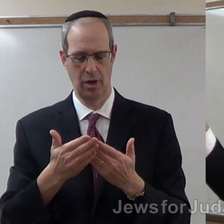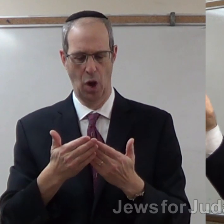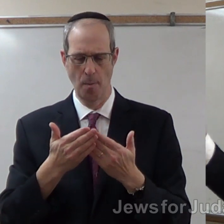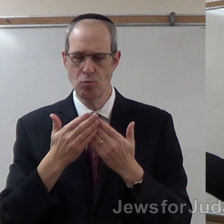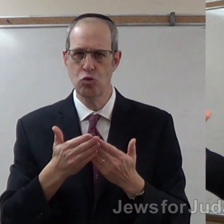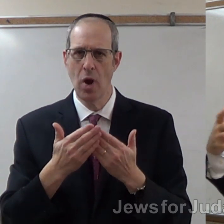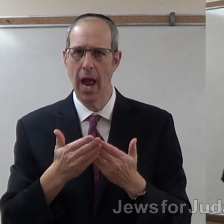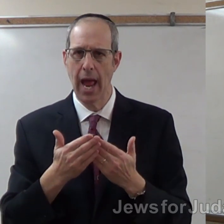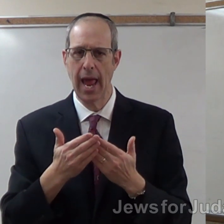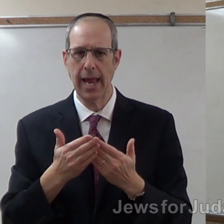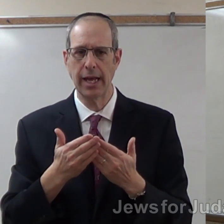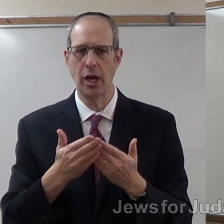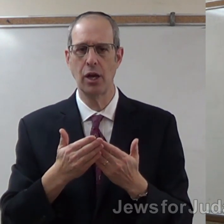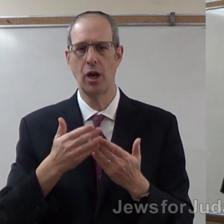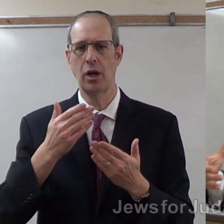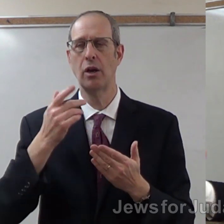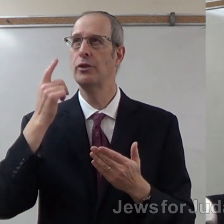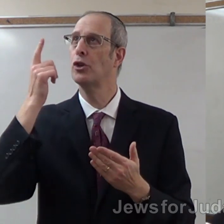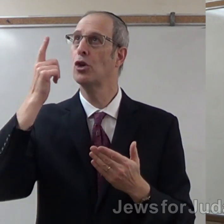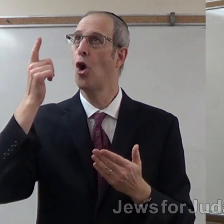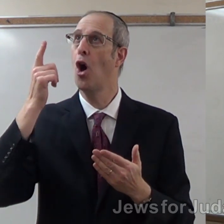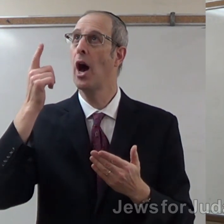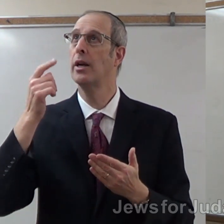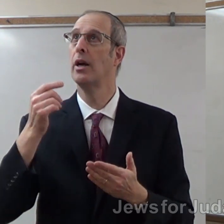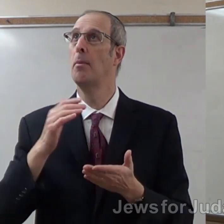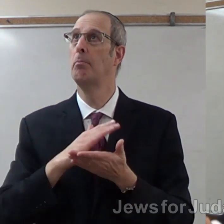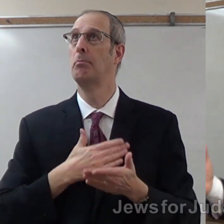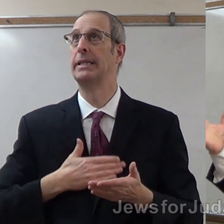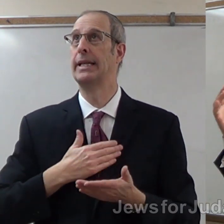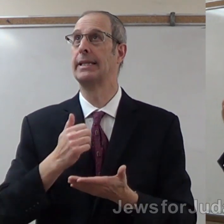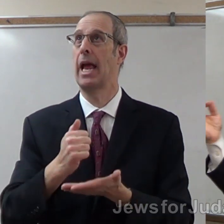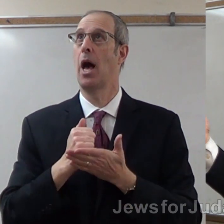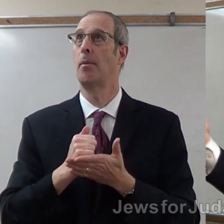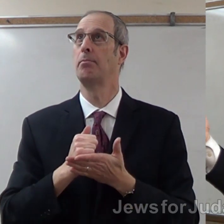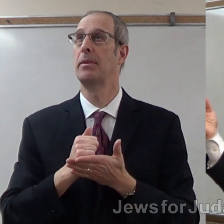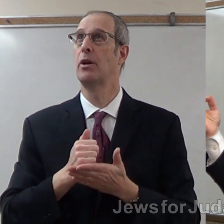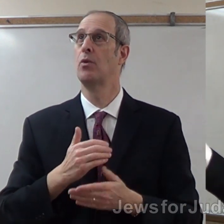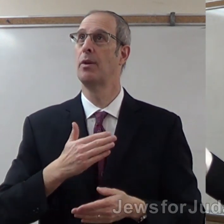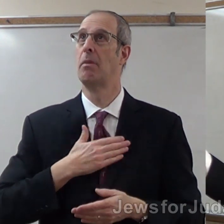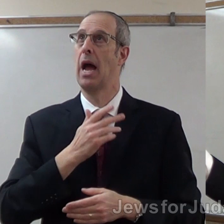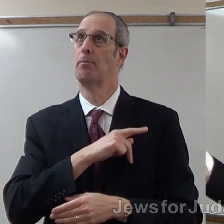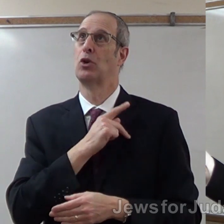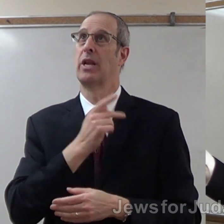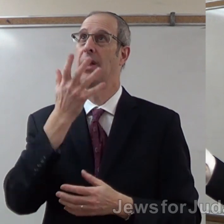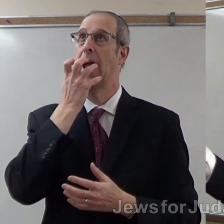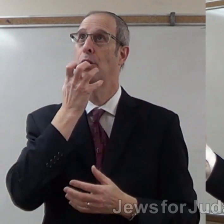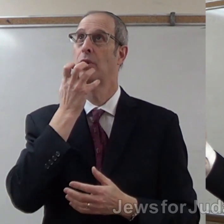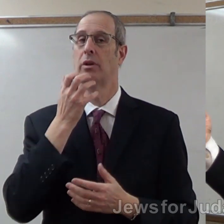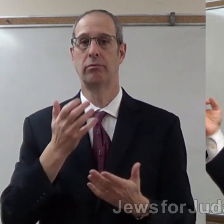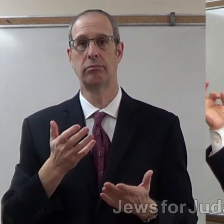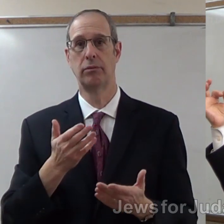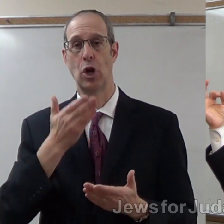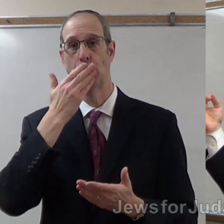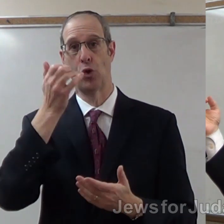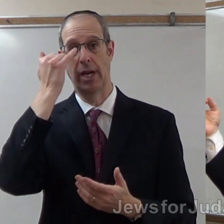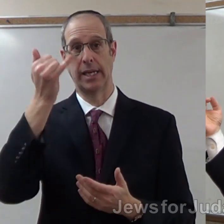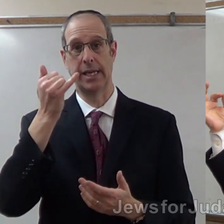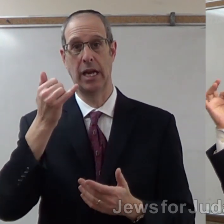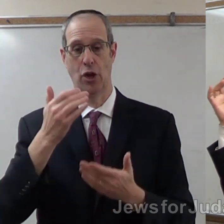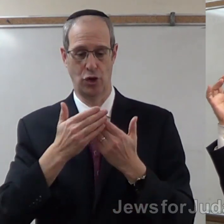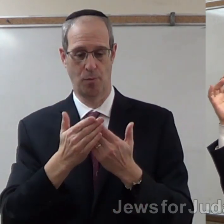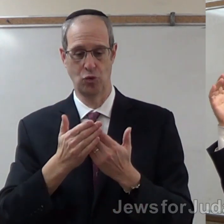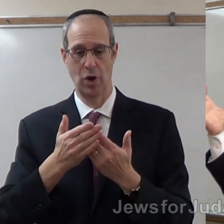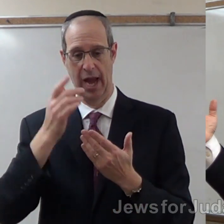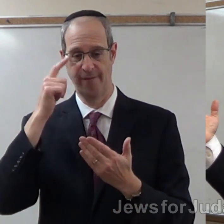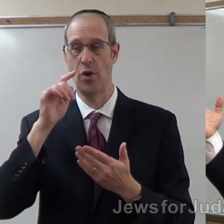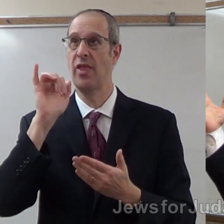Hashem, please help me with my anger. It's a great thing to pray for. And you'll be surprised